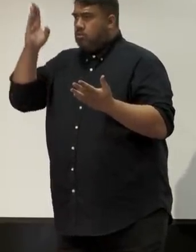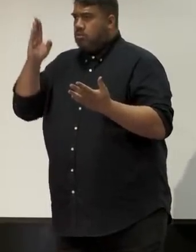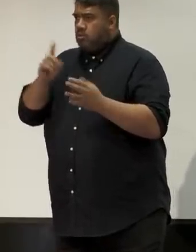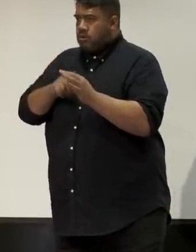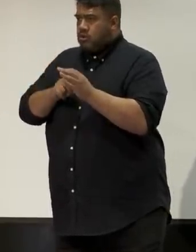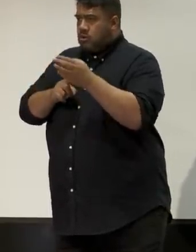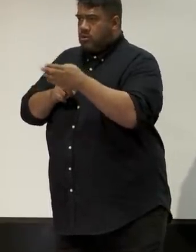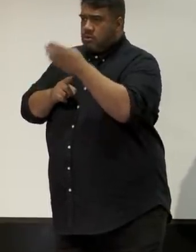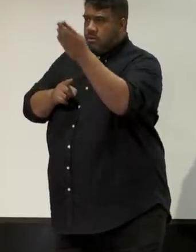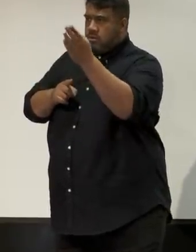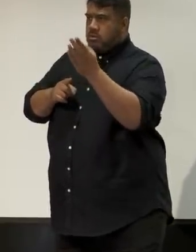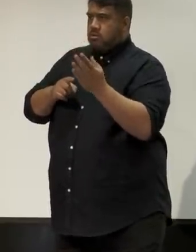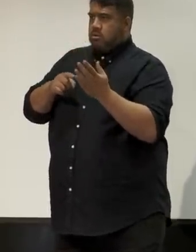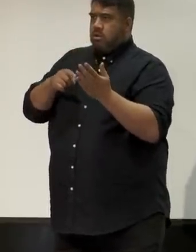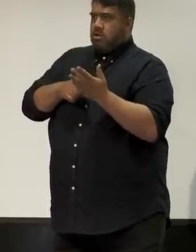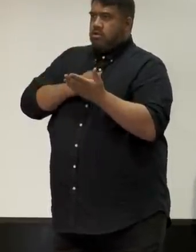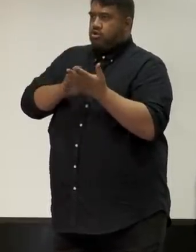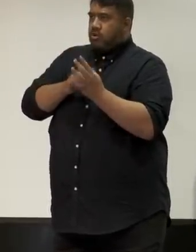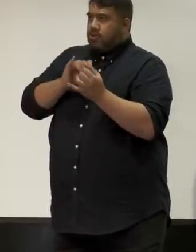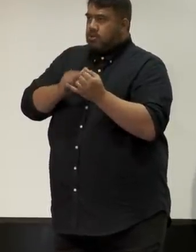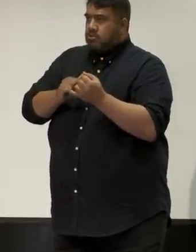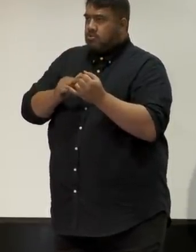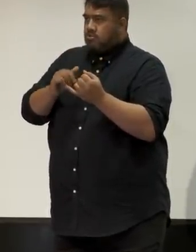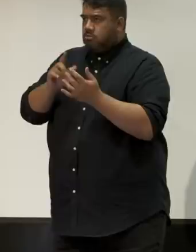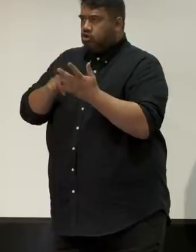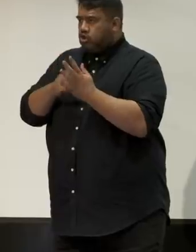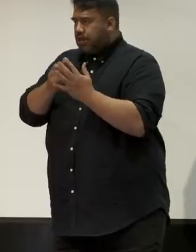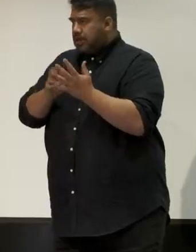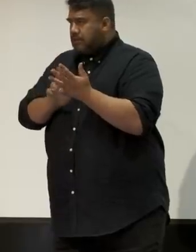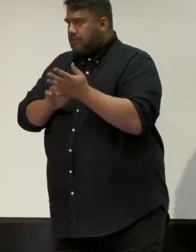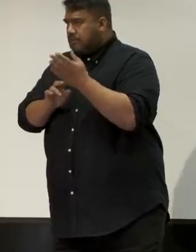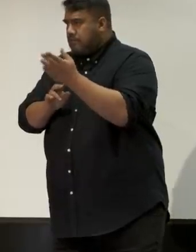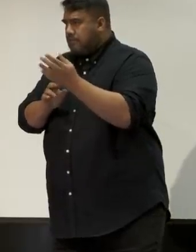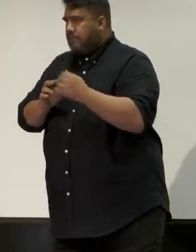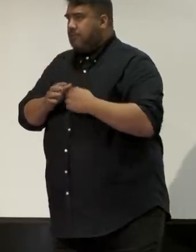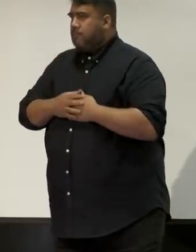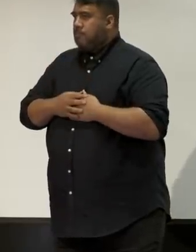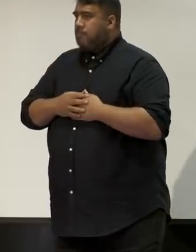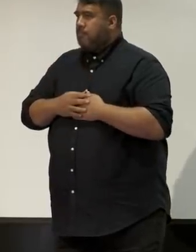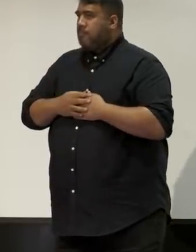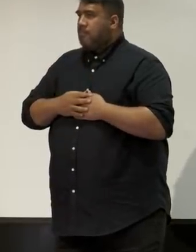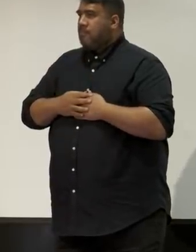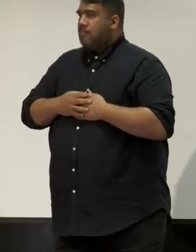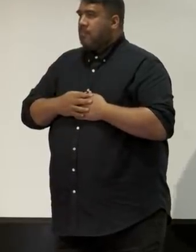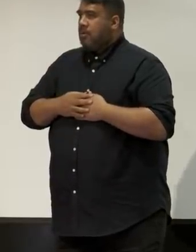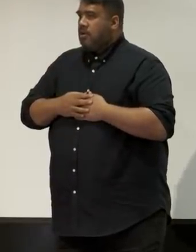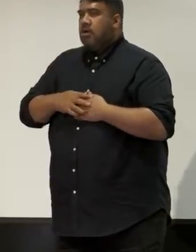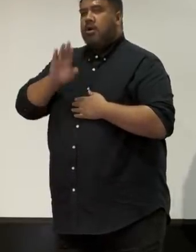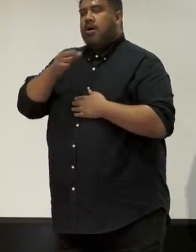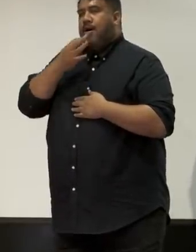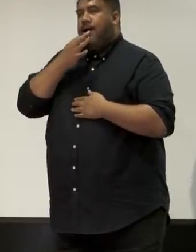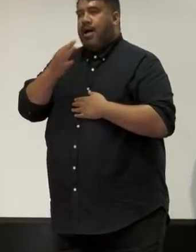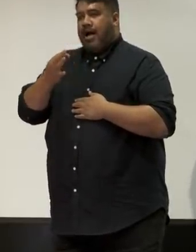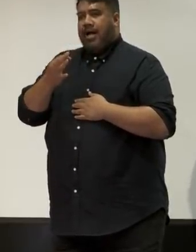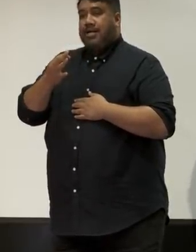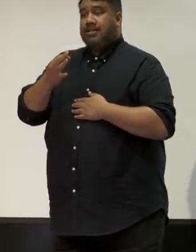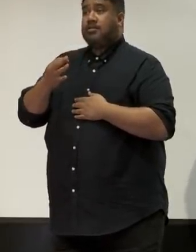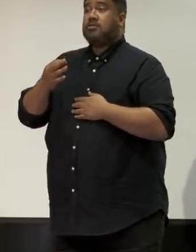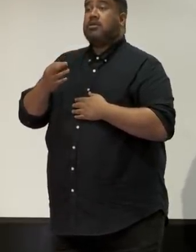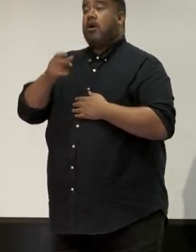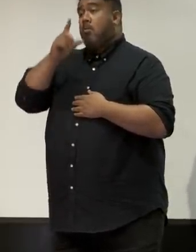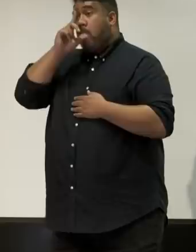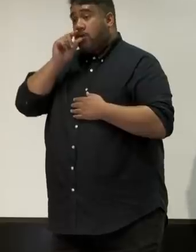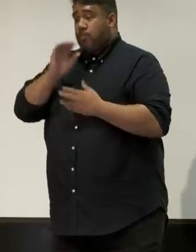finish. Thomas, no, Jackson, has far has away. the government received the draft blueprint that outlines how Trans-Tasman travel should safely